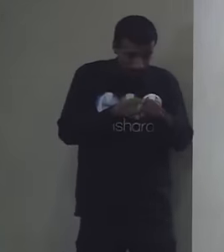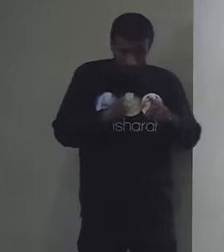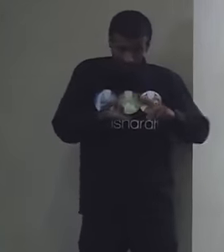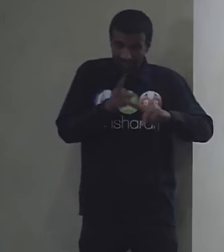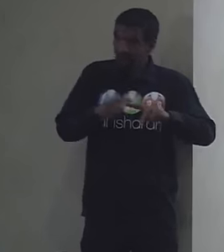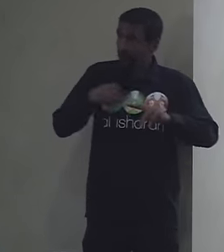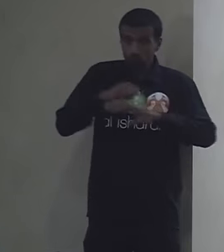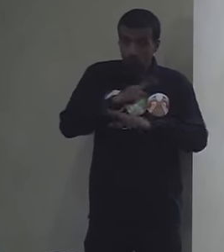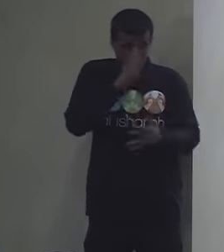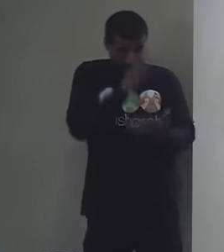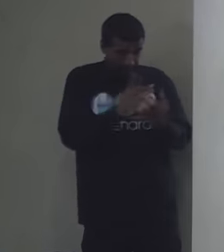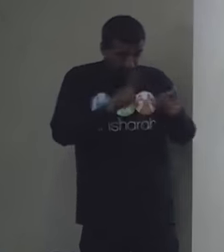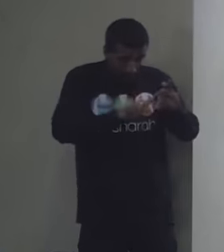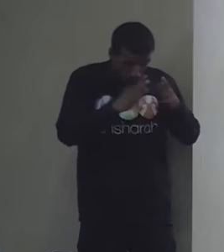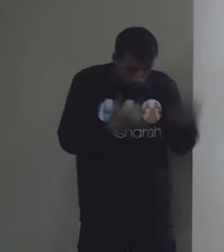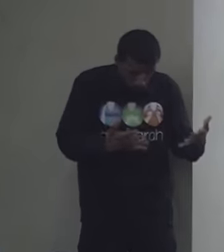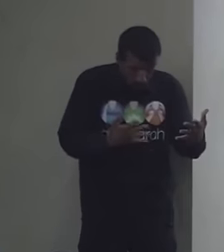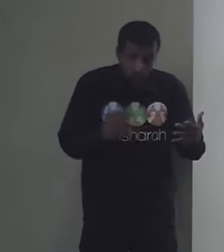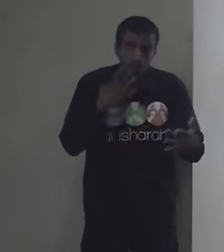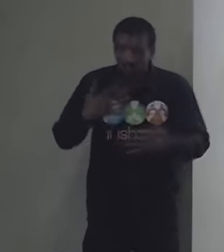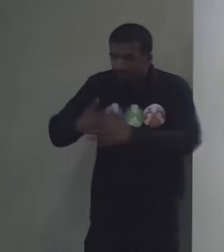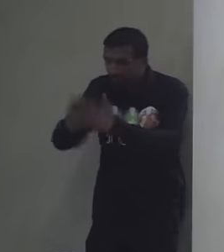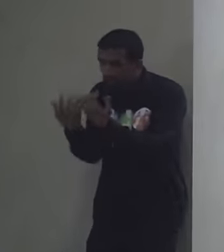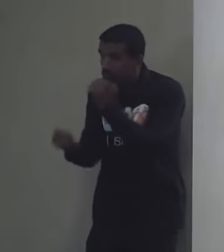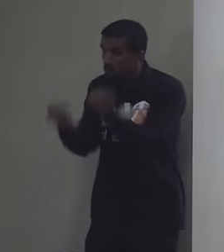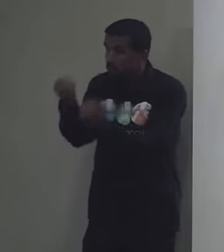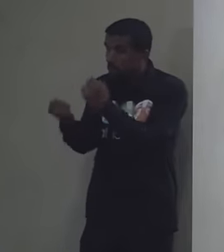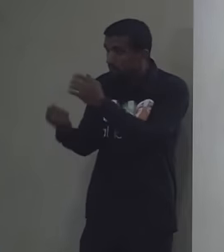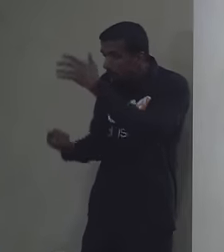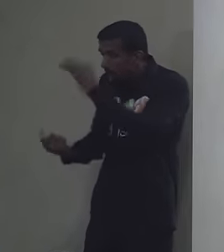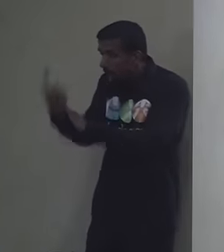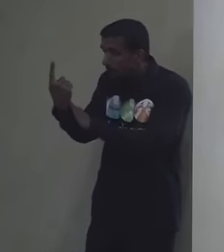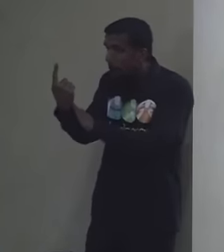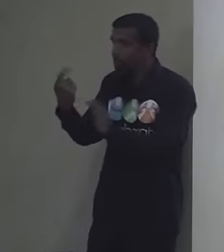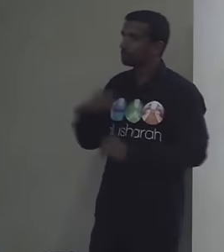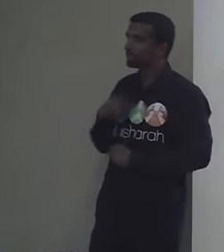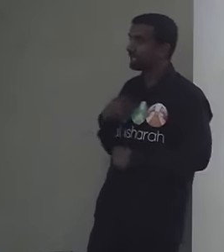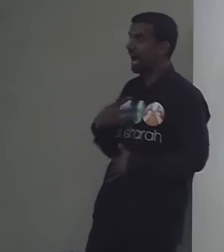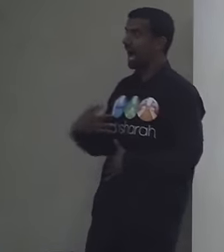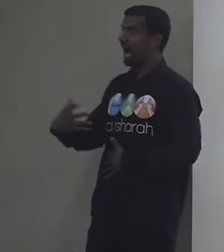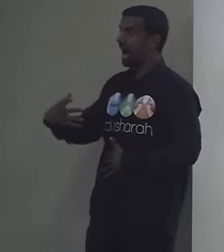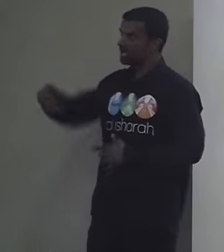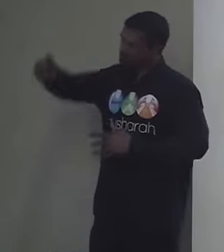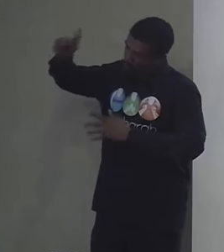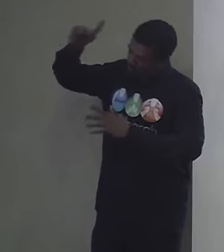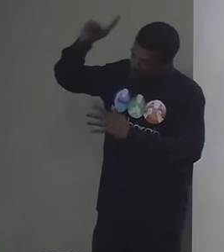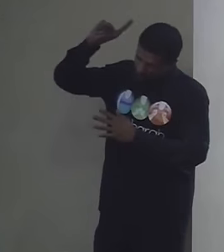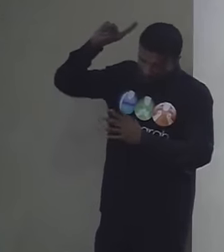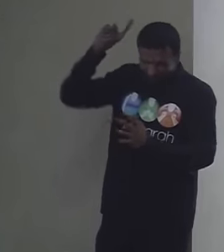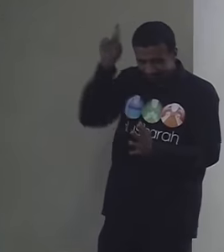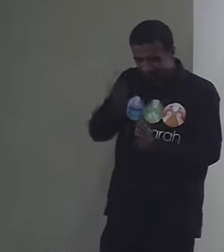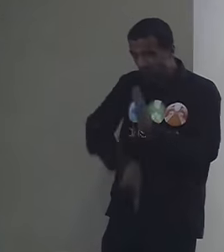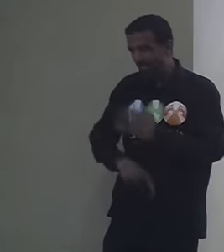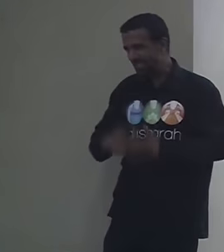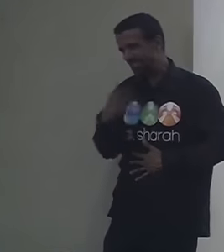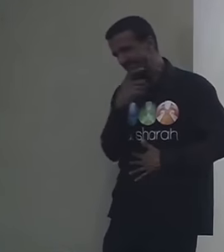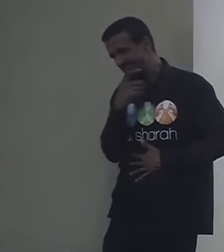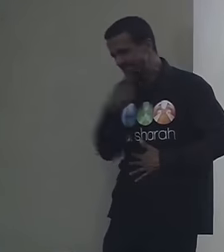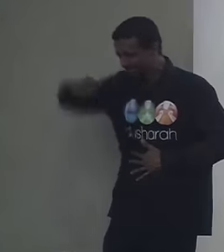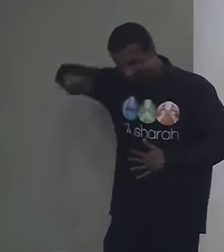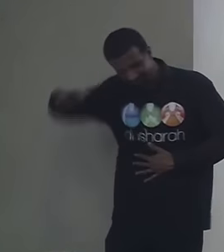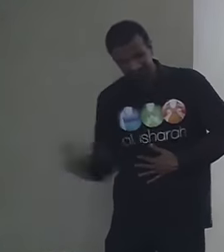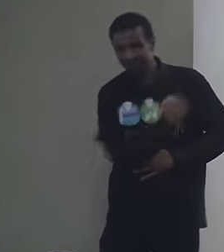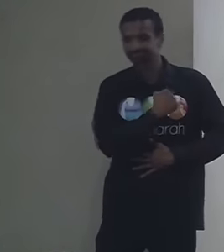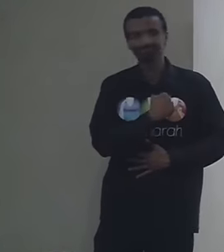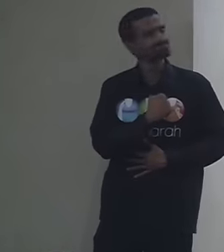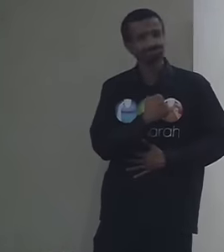late. This is why the Quran is supposed to be Sami'na wa ata'na, not Ra'ayna wa ata'na. It's Sami'na wa ata'na.